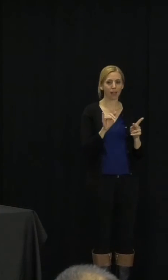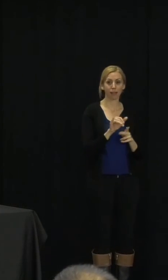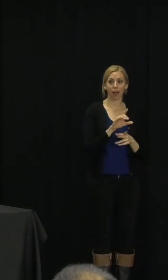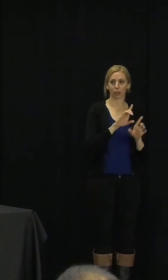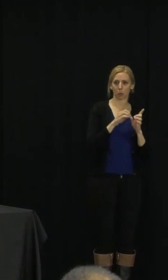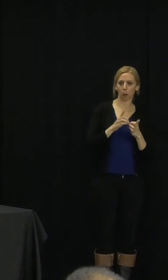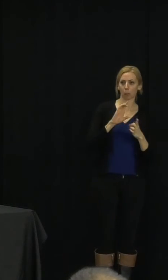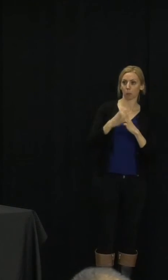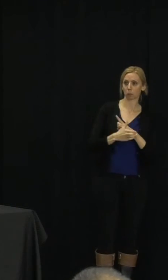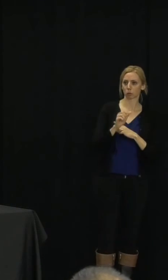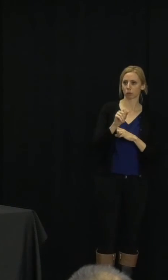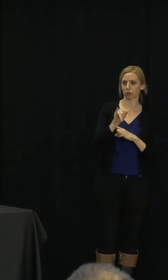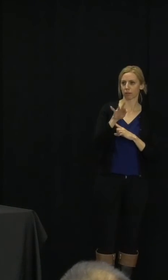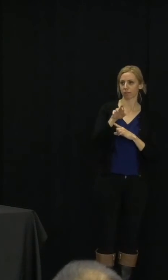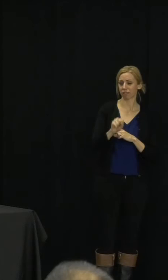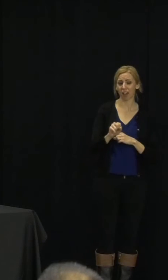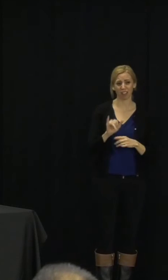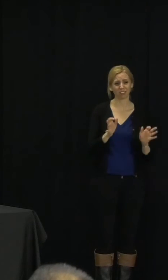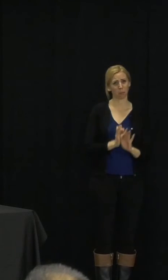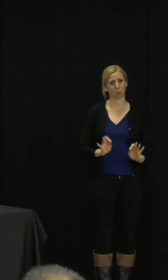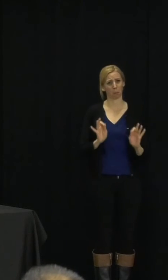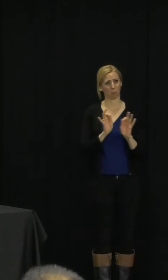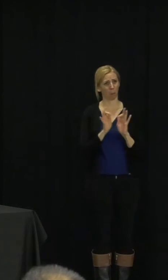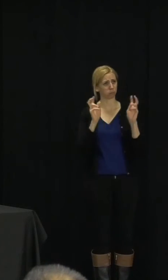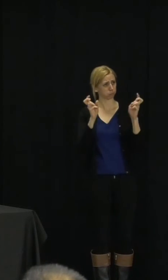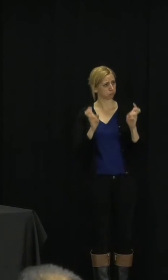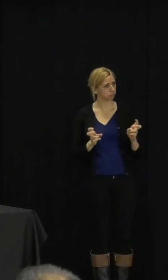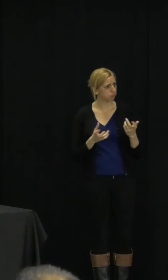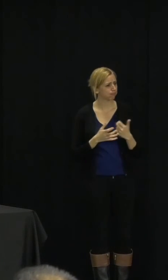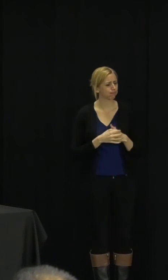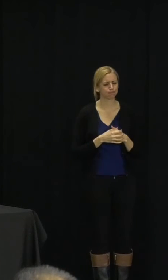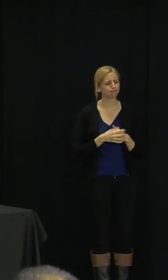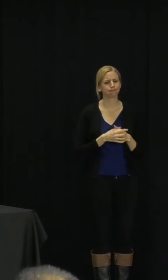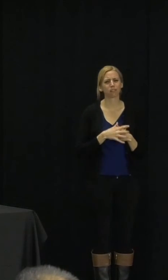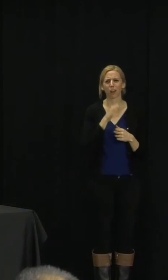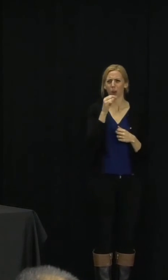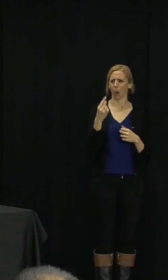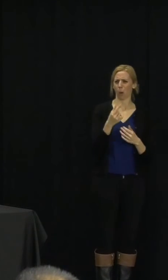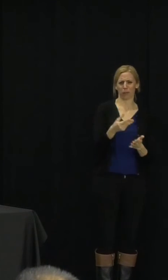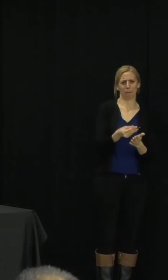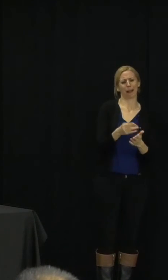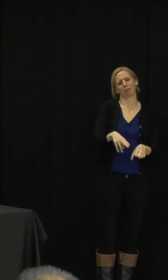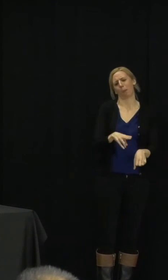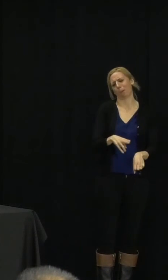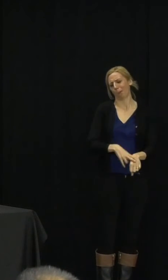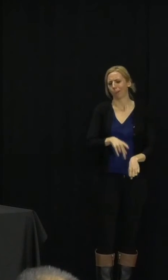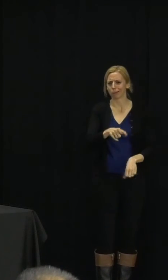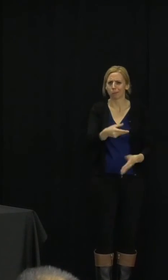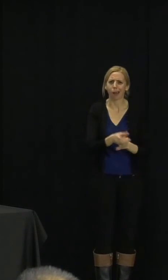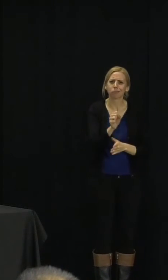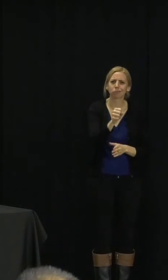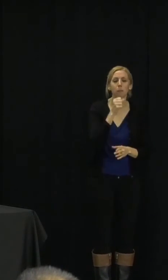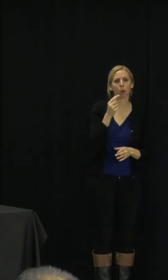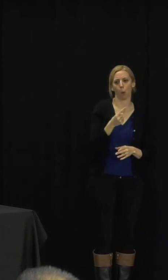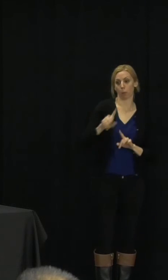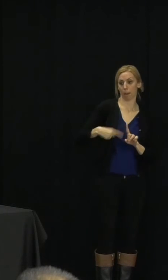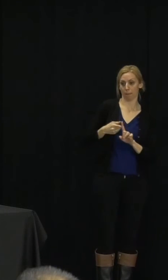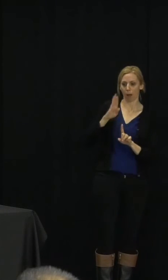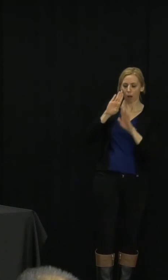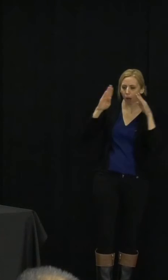one of the things we do to deal with the issue of white, non-white vis-a-vis